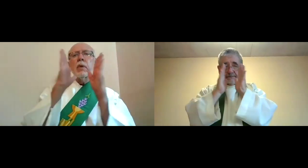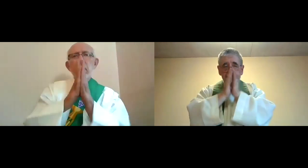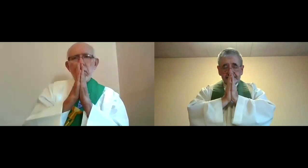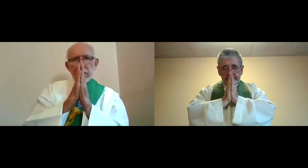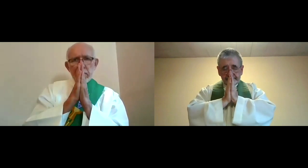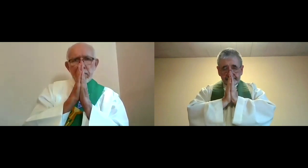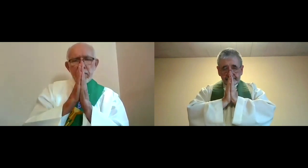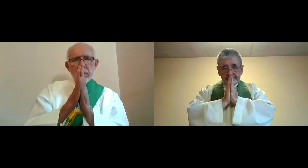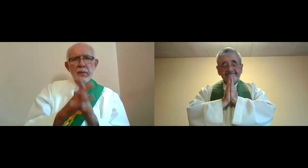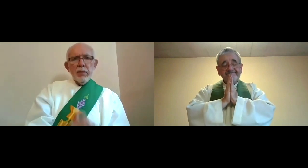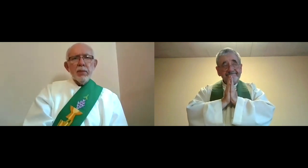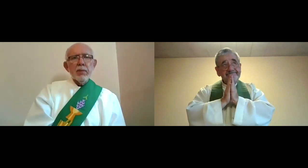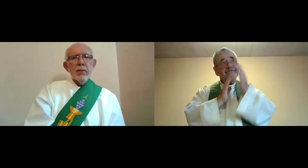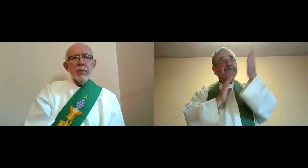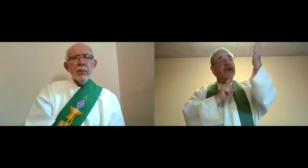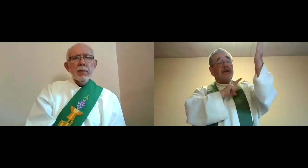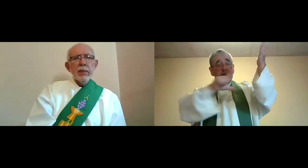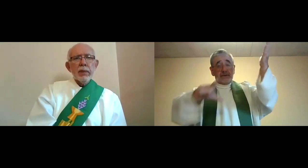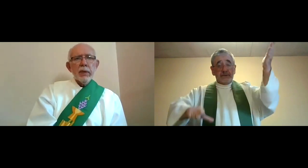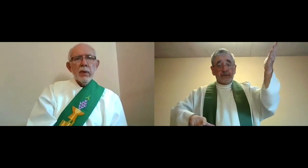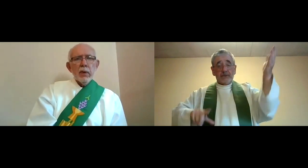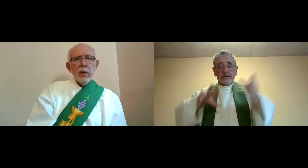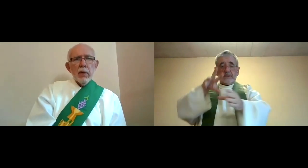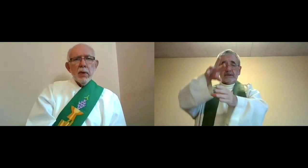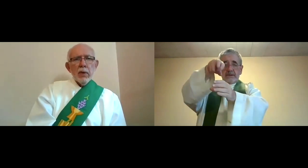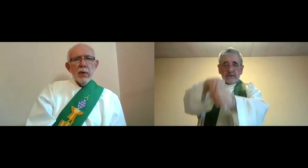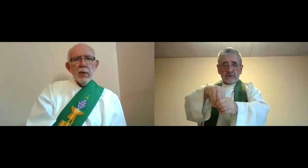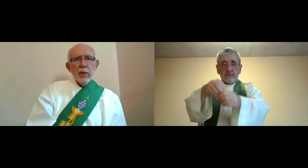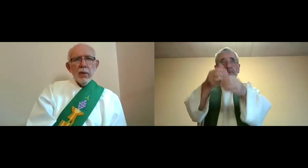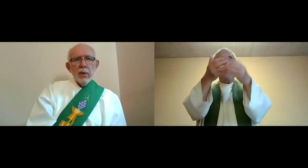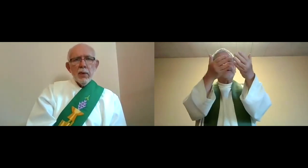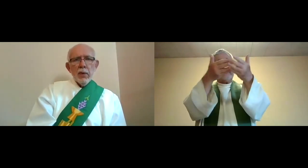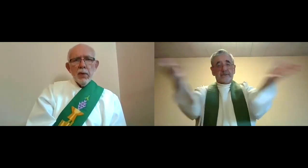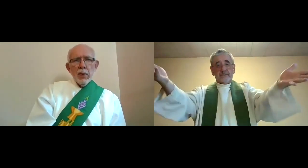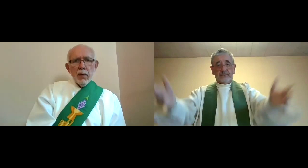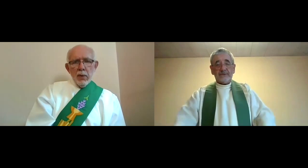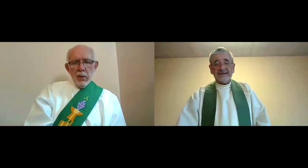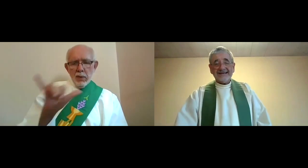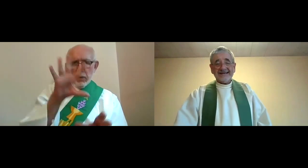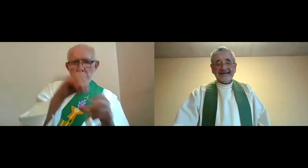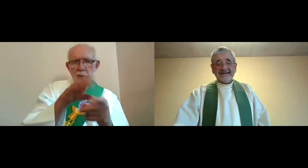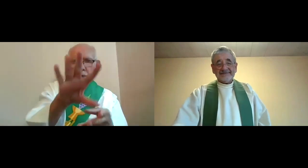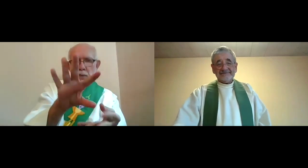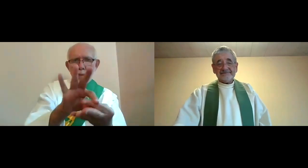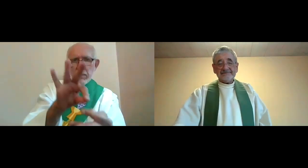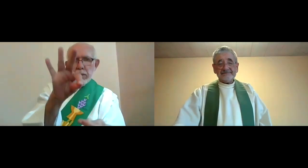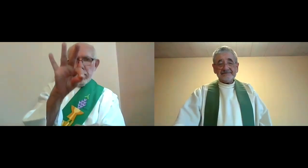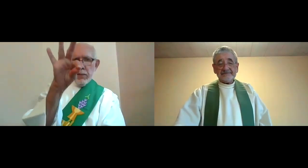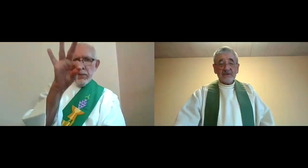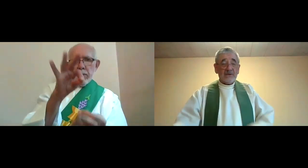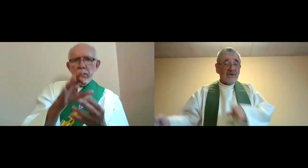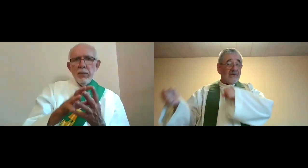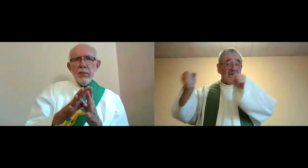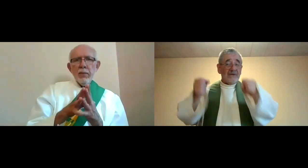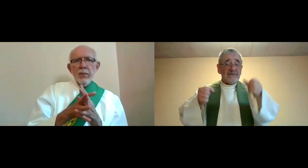Through Christ our Lord, who lives and reigns forever and ever. Amen. The Lord be with you, and with your